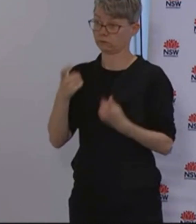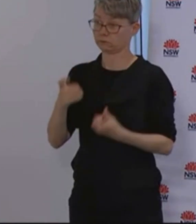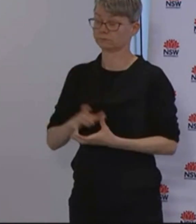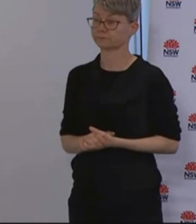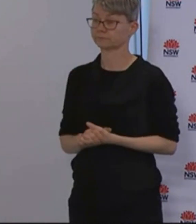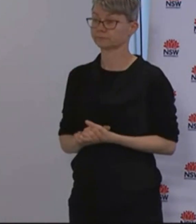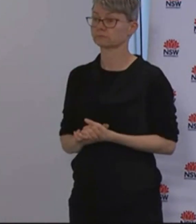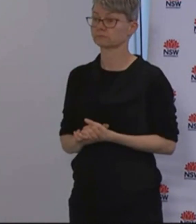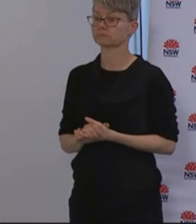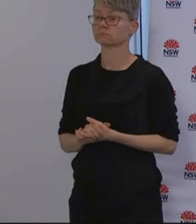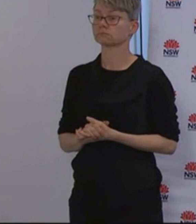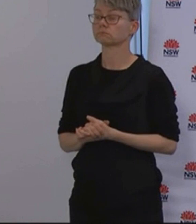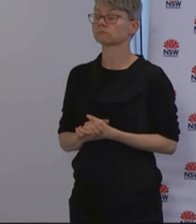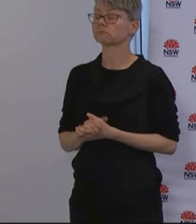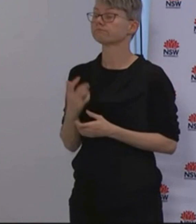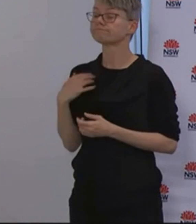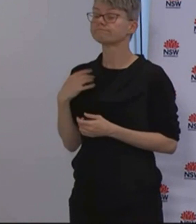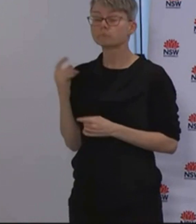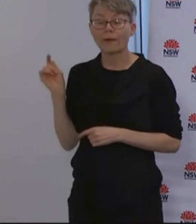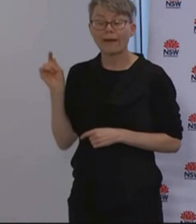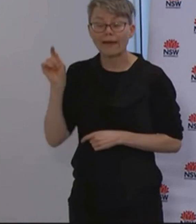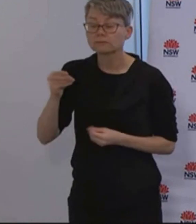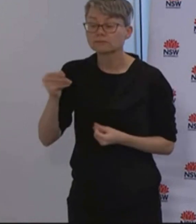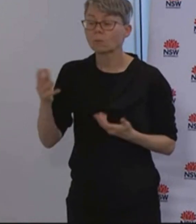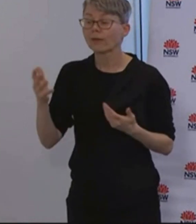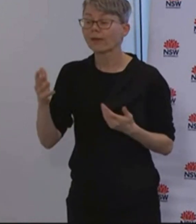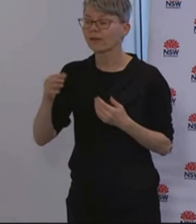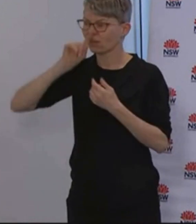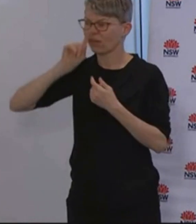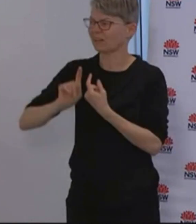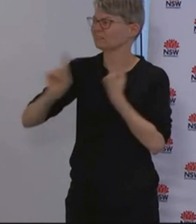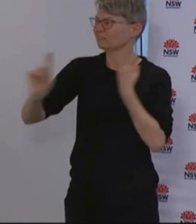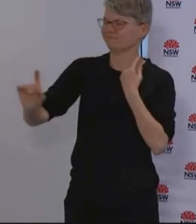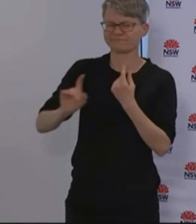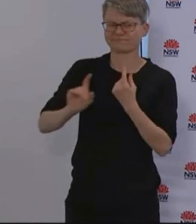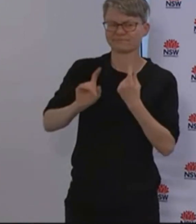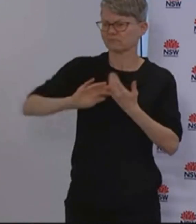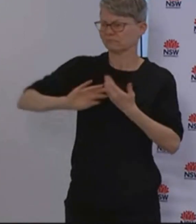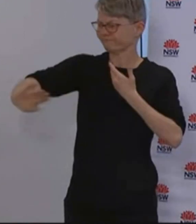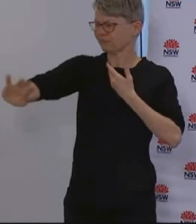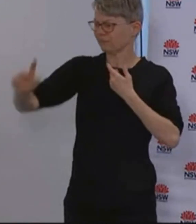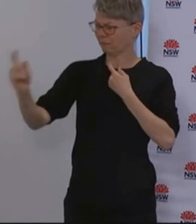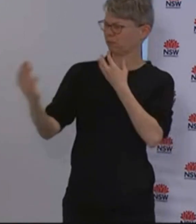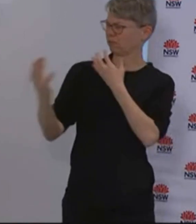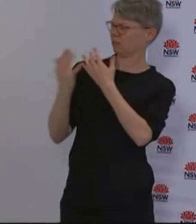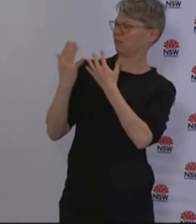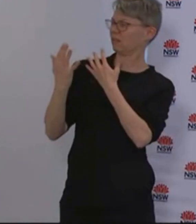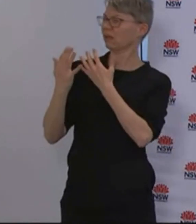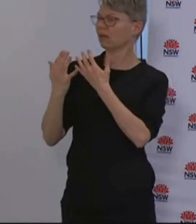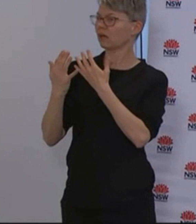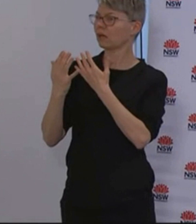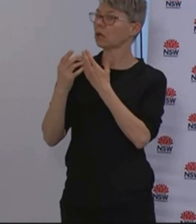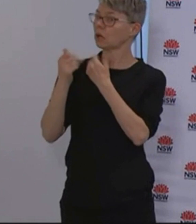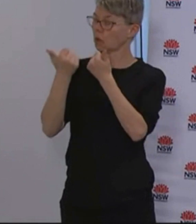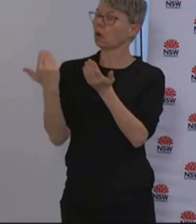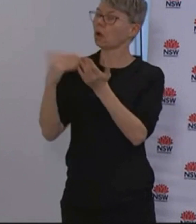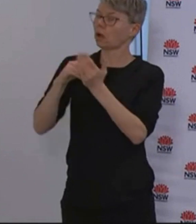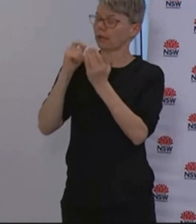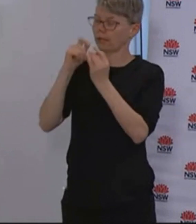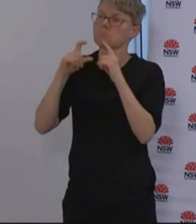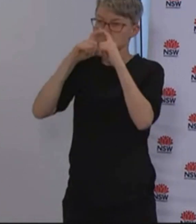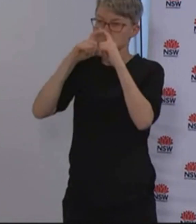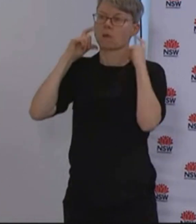out and about and you can't socially distance, then wearing a mask is a reasonable additional measure that you can put in